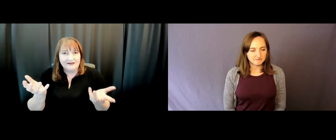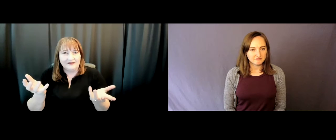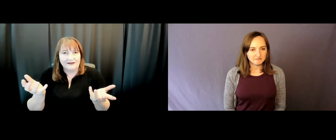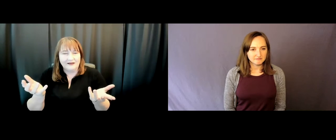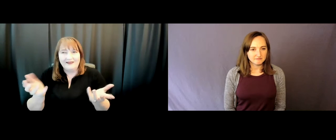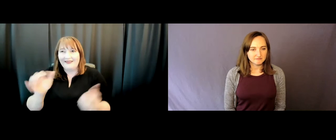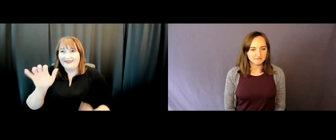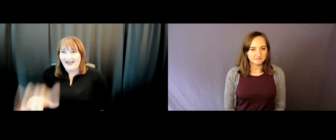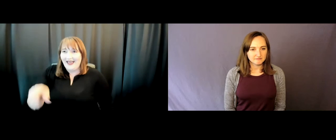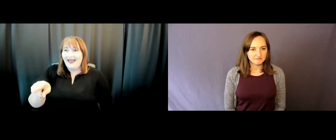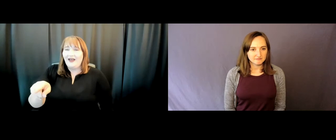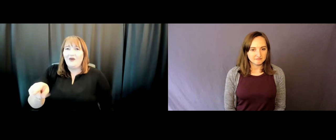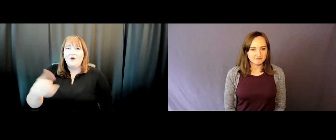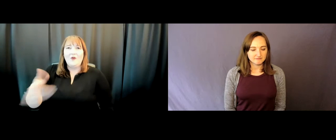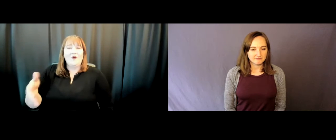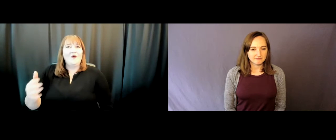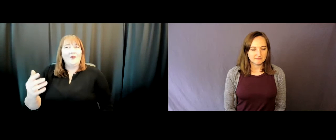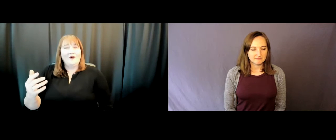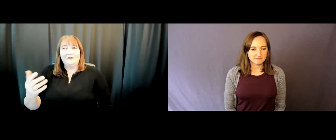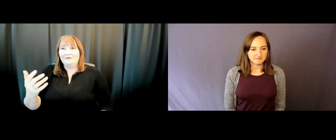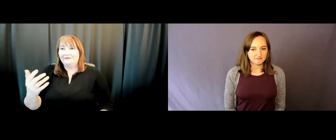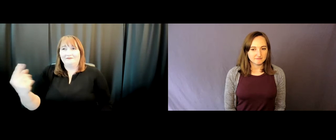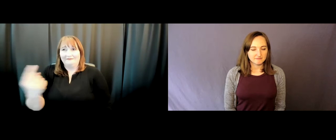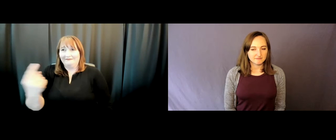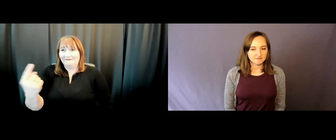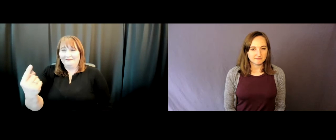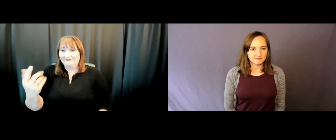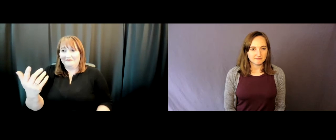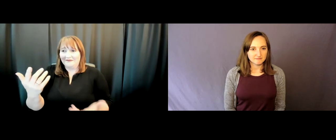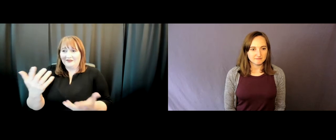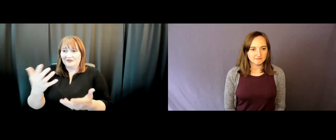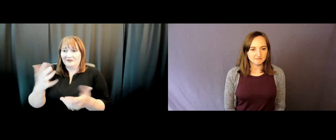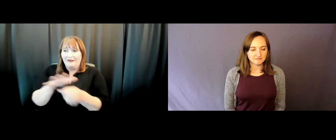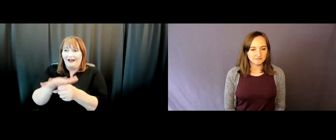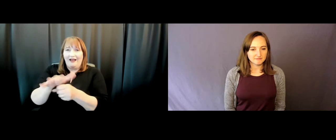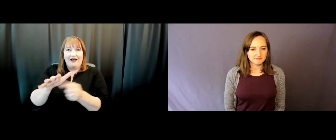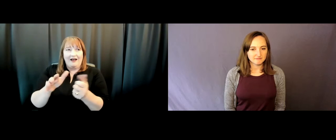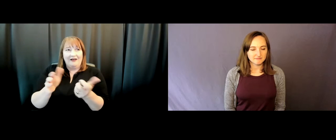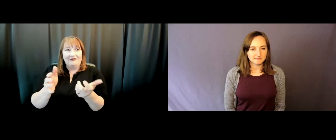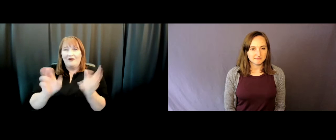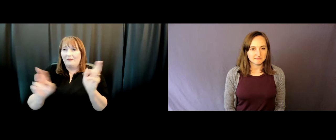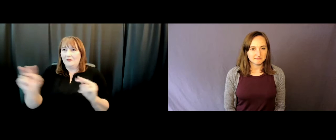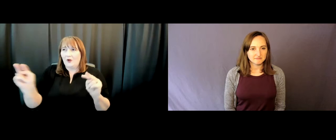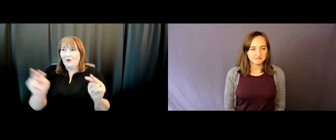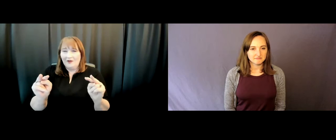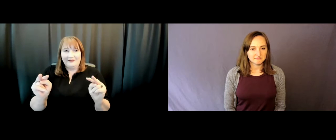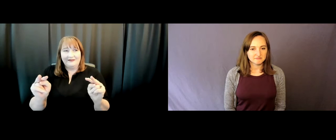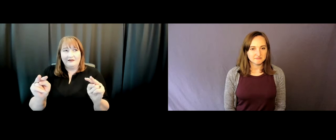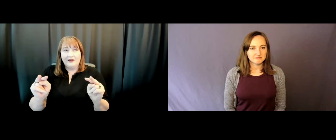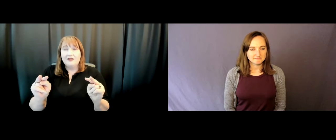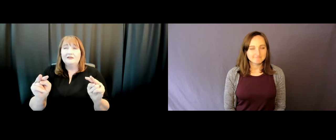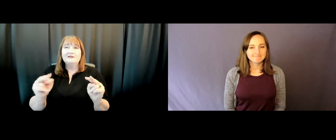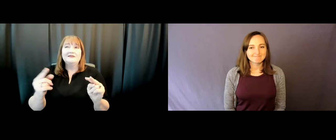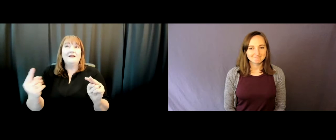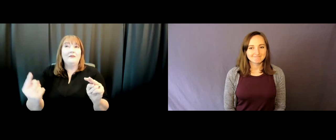alone is enough to it should be enough to make anyone look at that and go, okay, there's Right. something